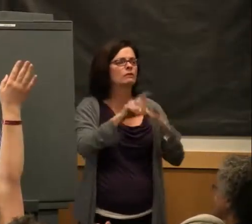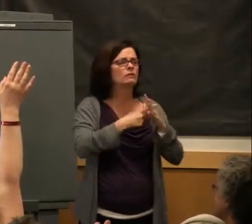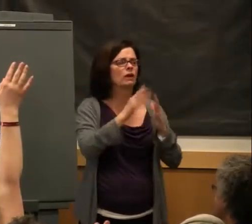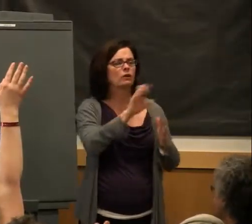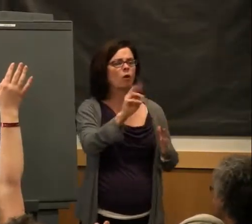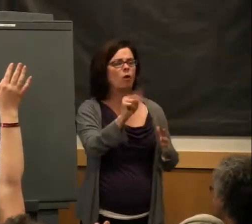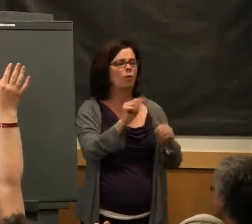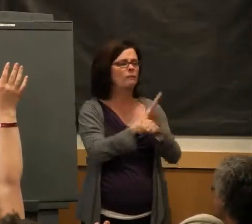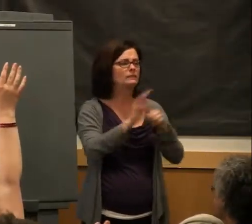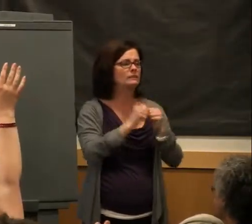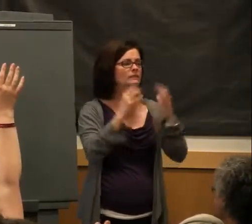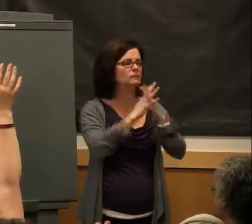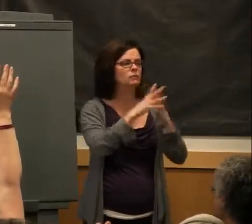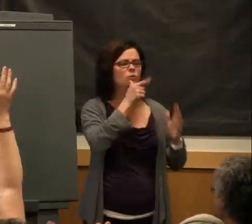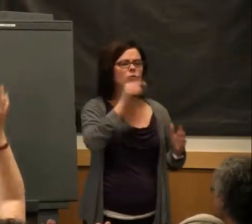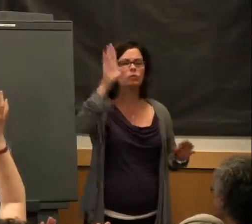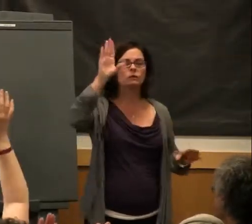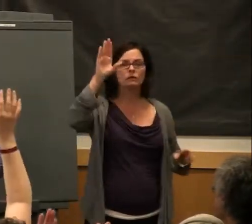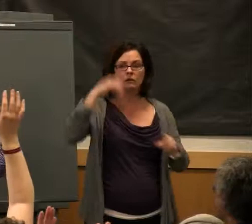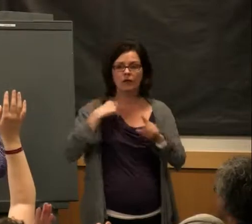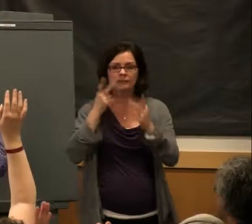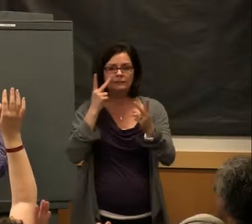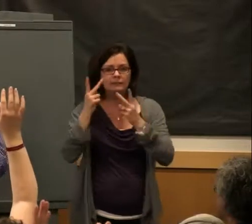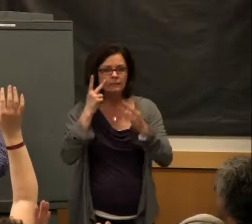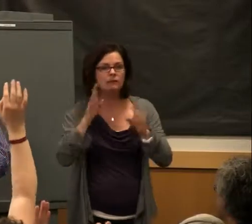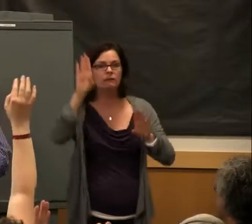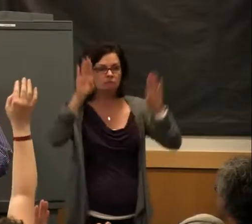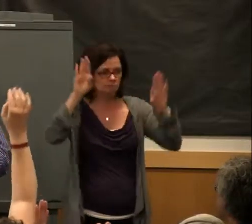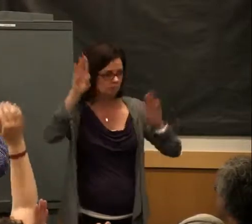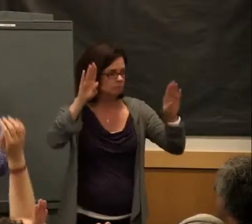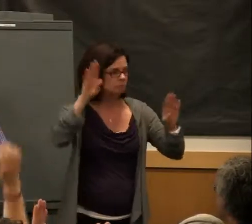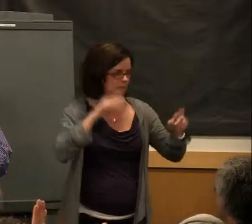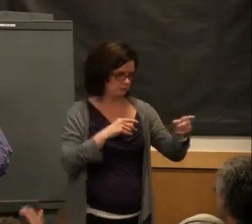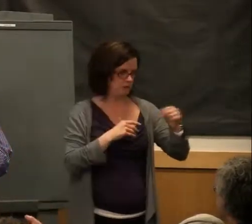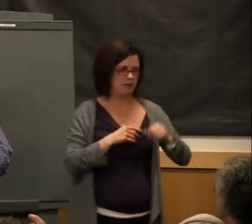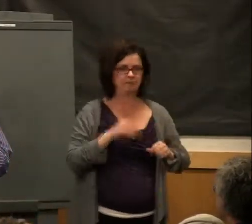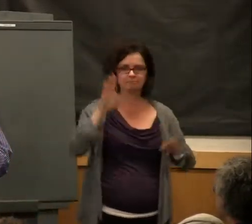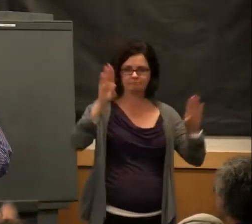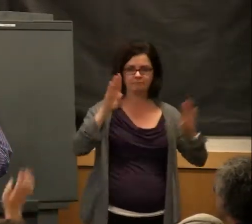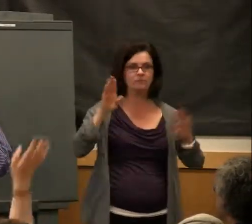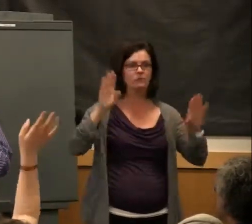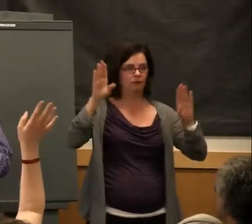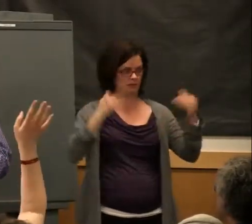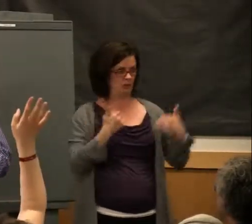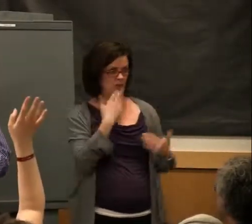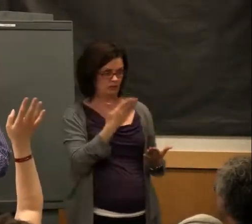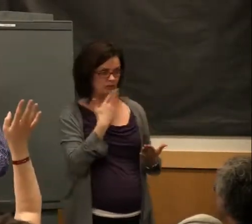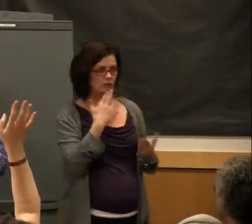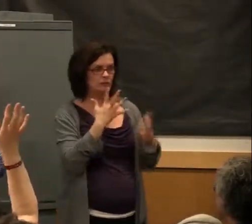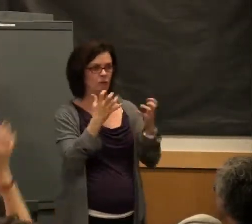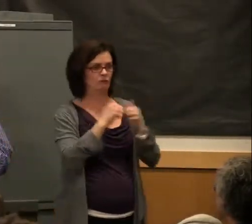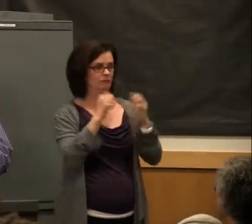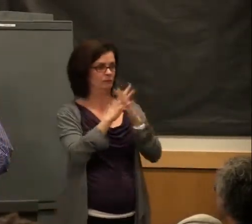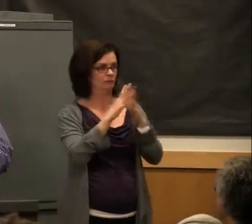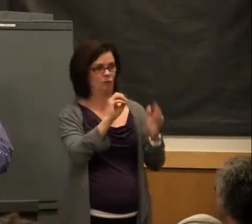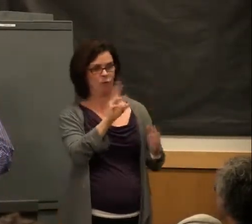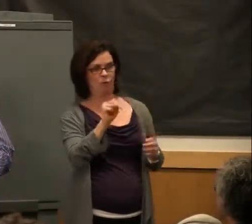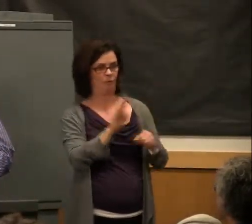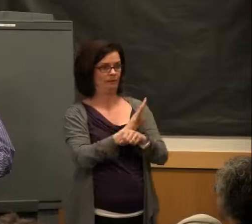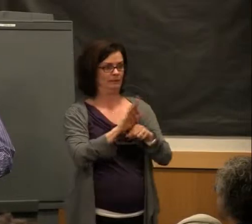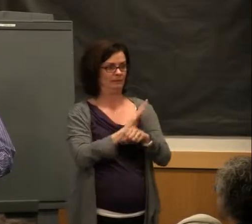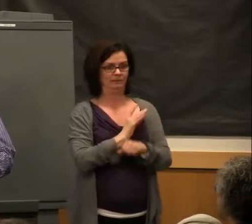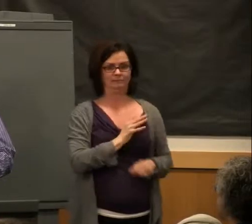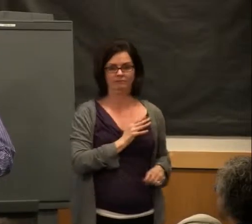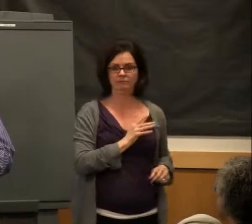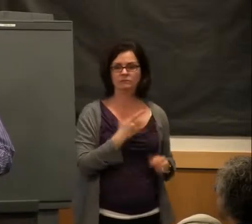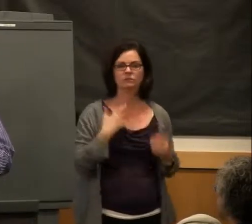someday? So I see several hands going up. More hands going up. That's good. So